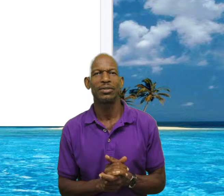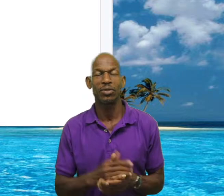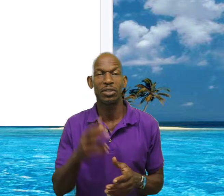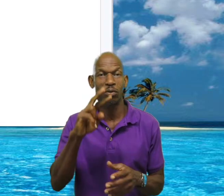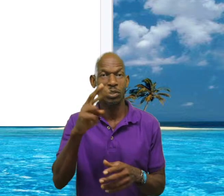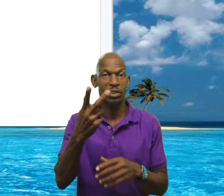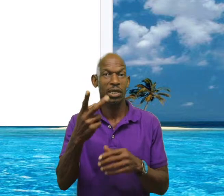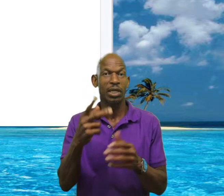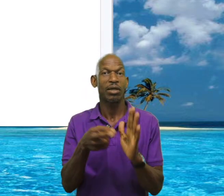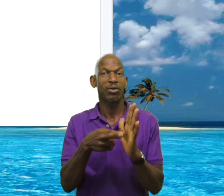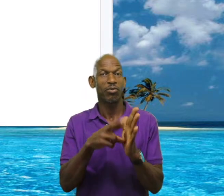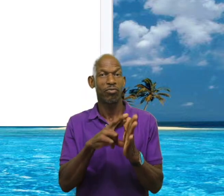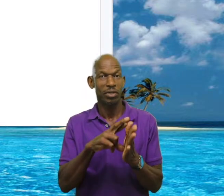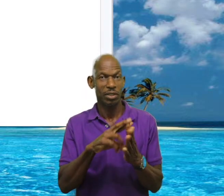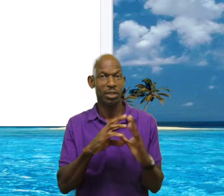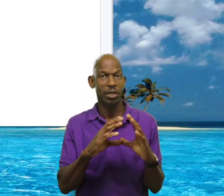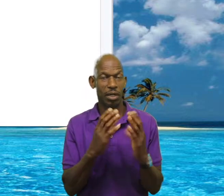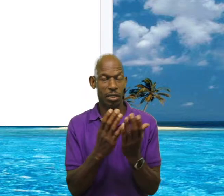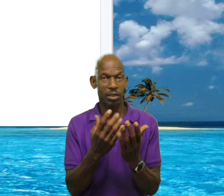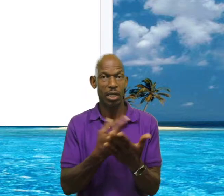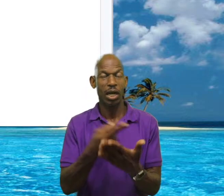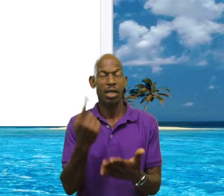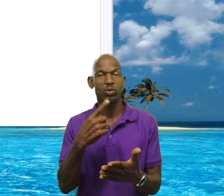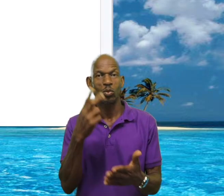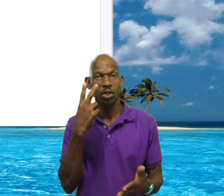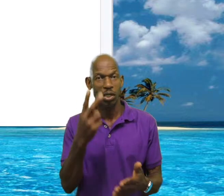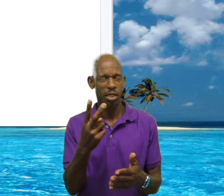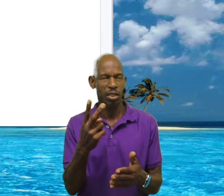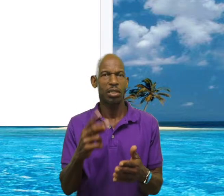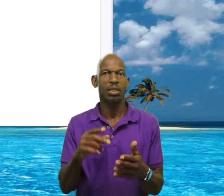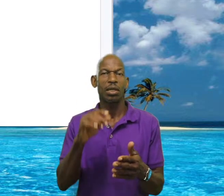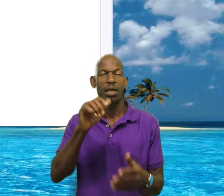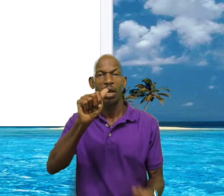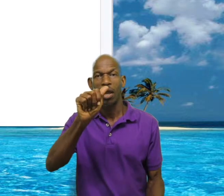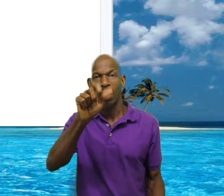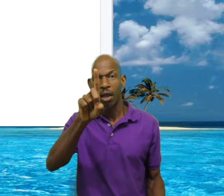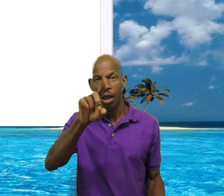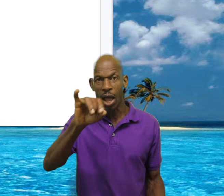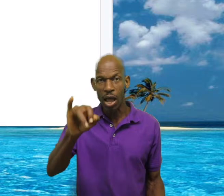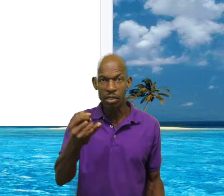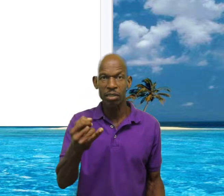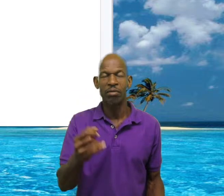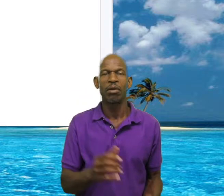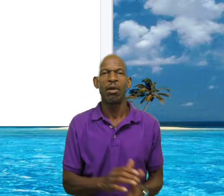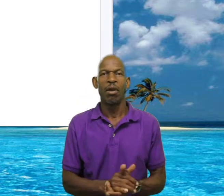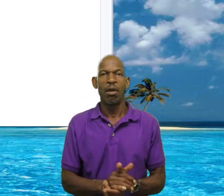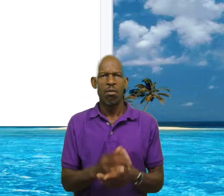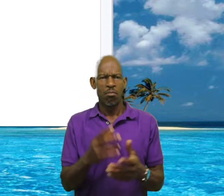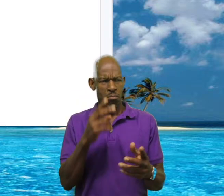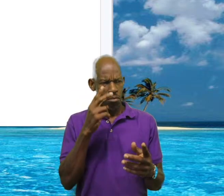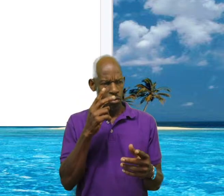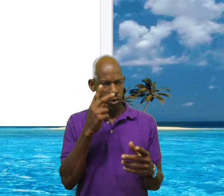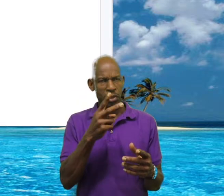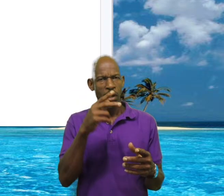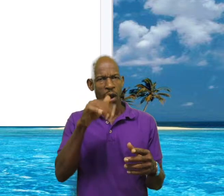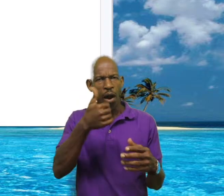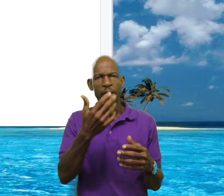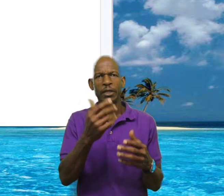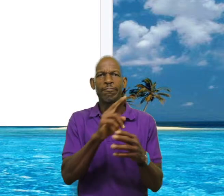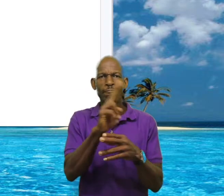Last week, we focused on the adjectives, identifying adjectives, and how to use them in sentences. We look at